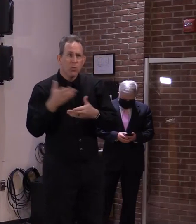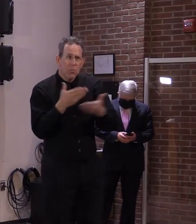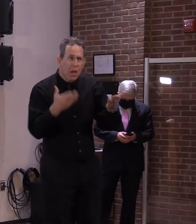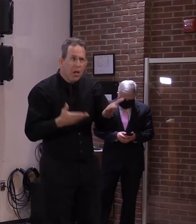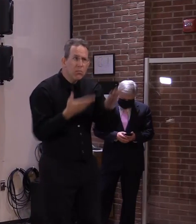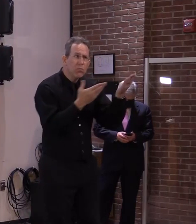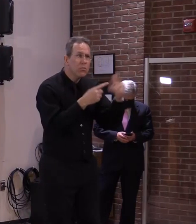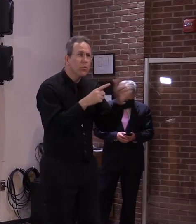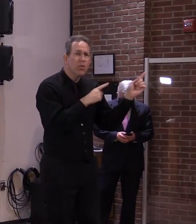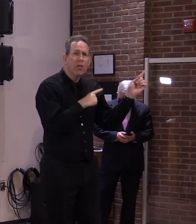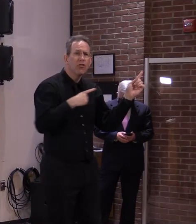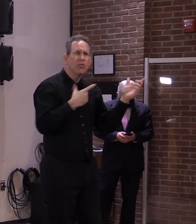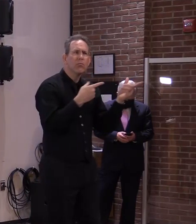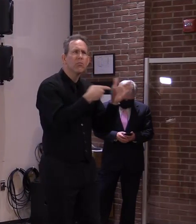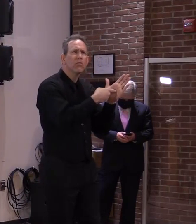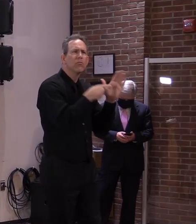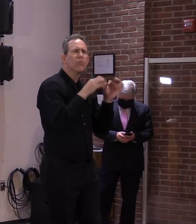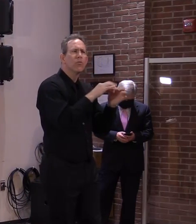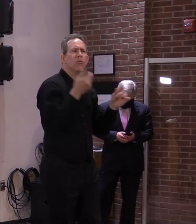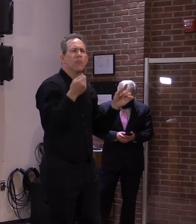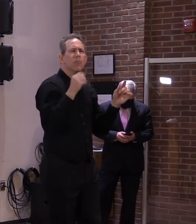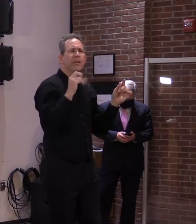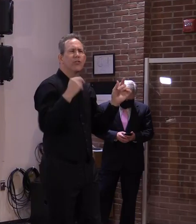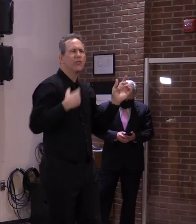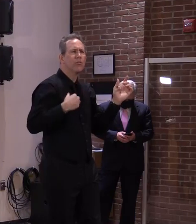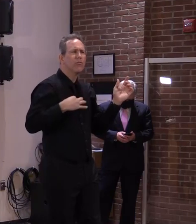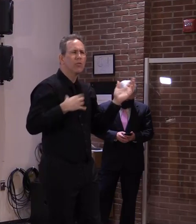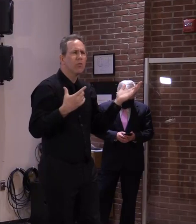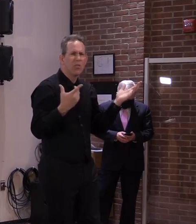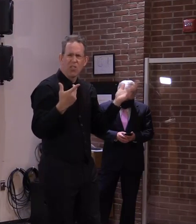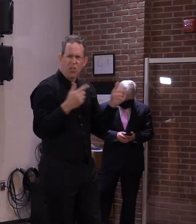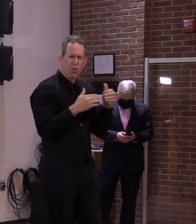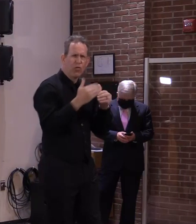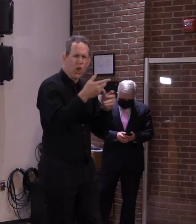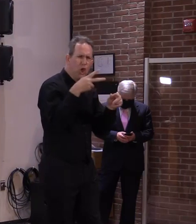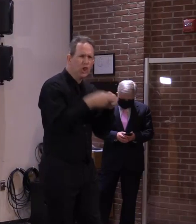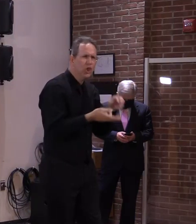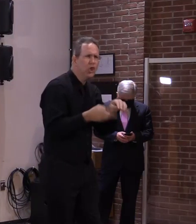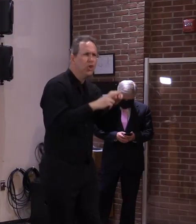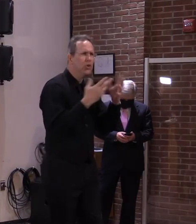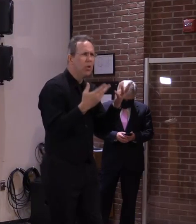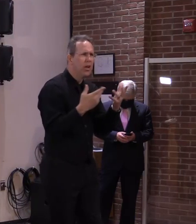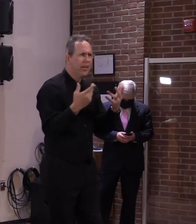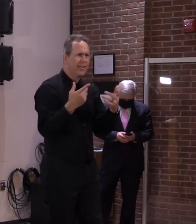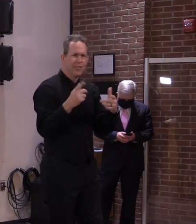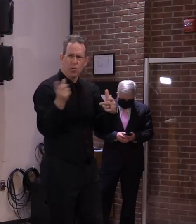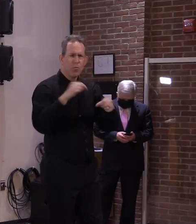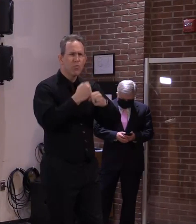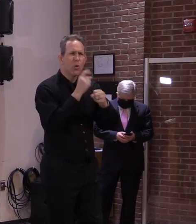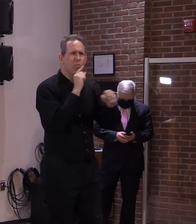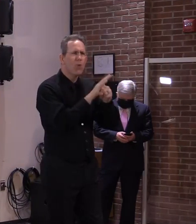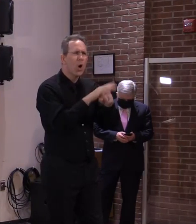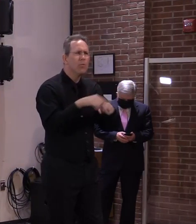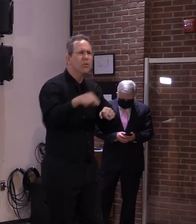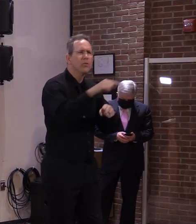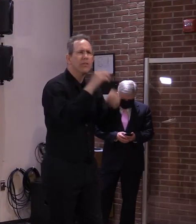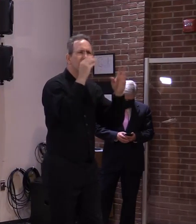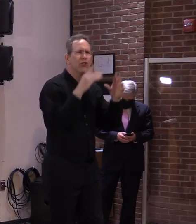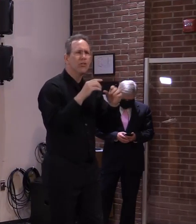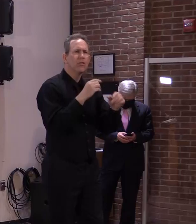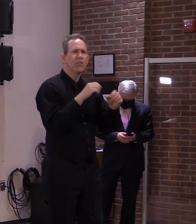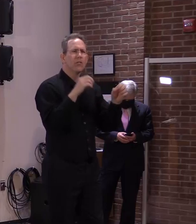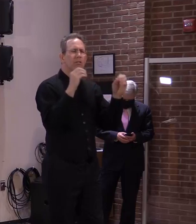far? And is the state breaking its promise that it made to these teachers and state employees? Well, again, I think they presented a